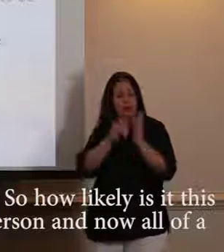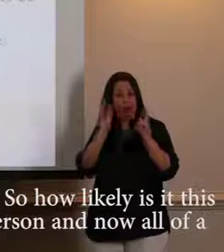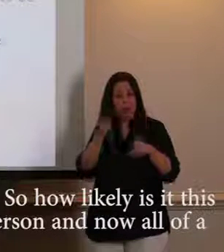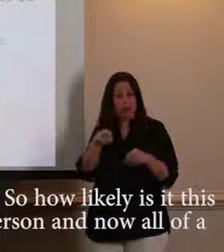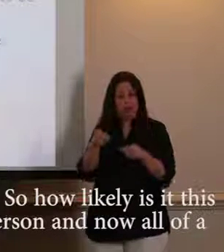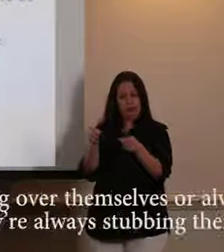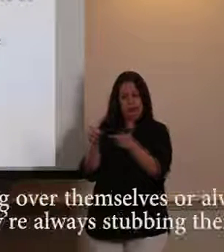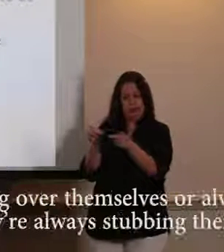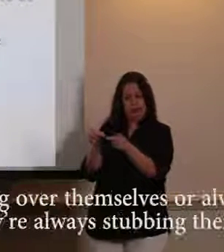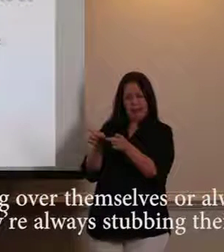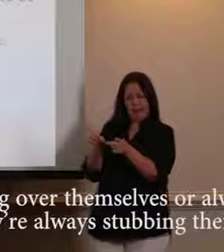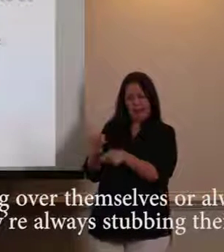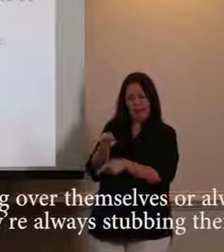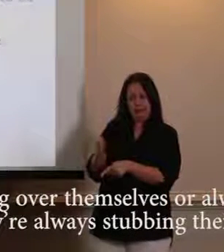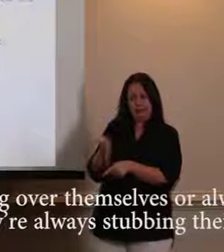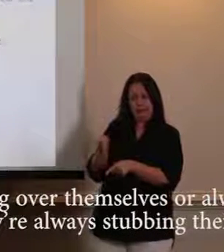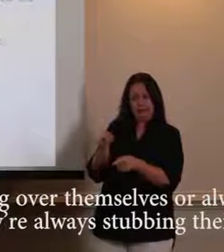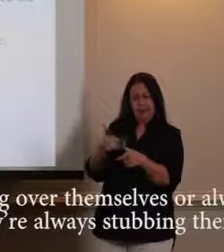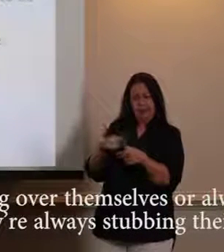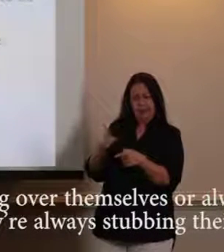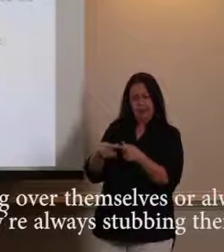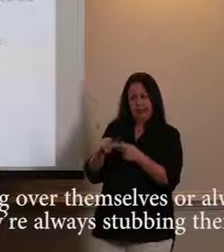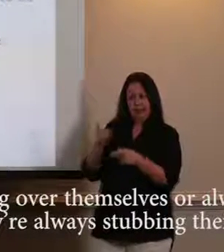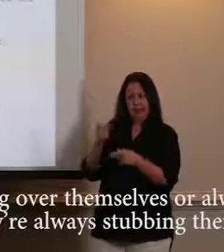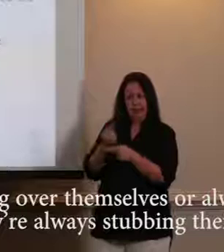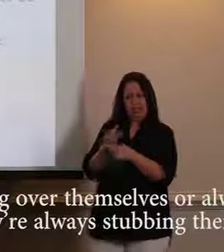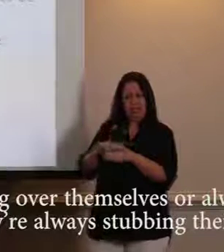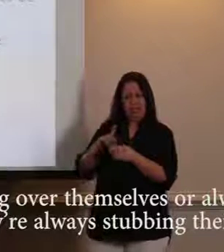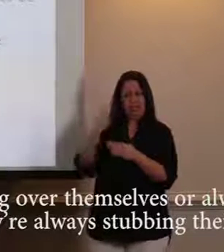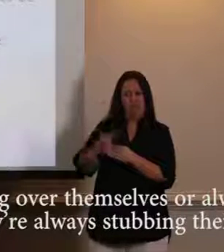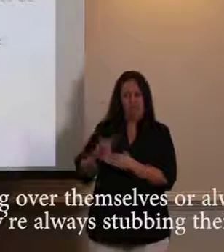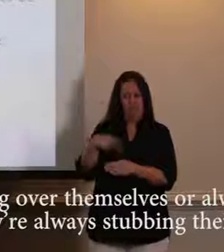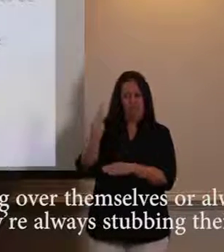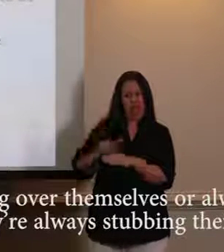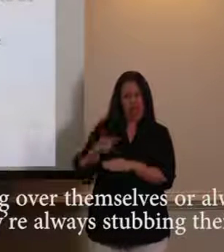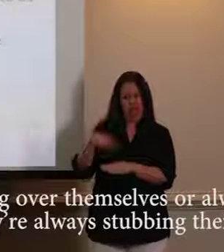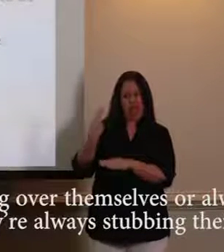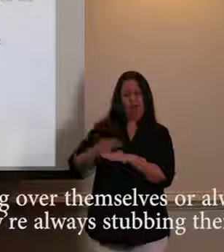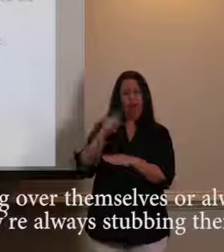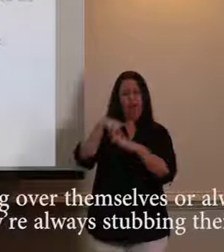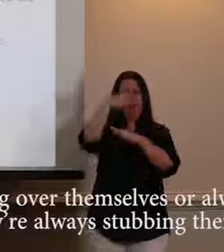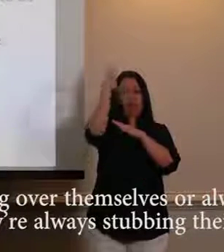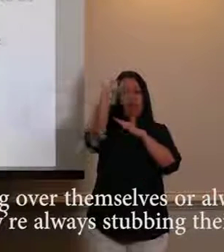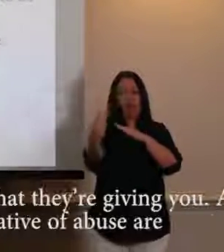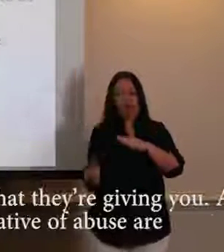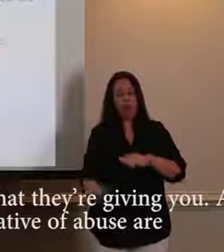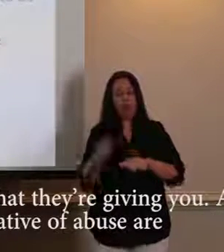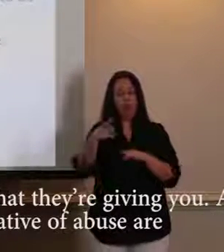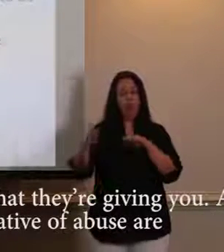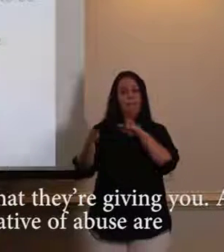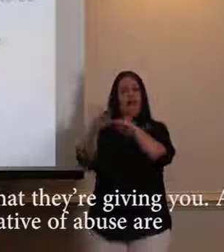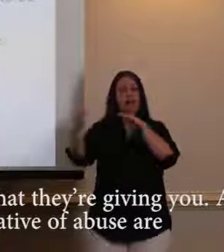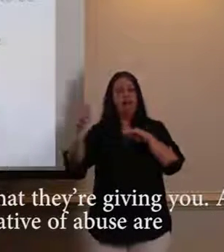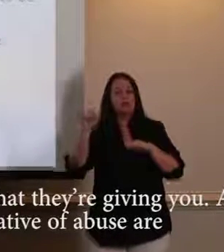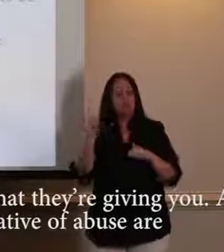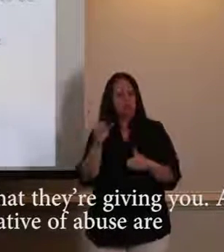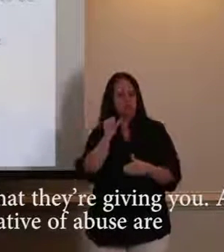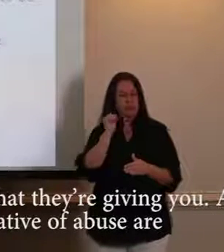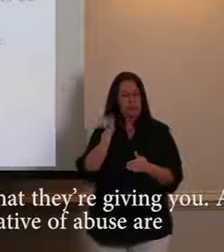person and now all of a sudden they're always tripping over themselves, or always falling down the stairs, or they're always stubbing their toe, or whatever it is, that the excuse that they're giving